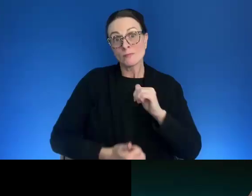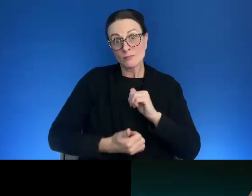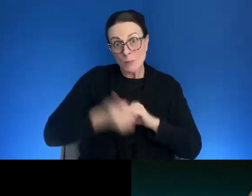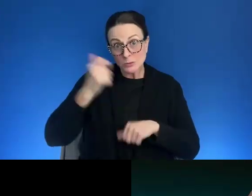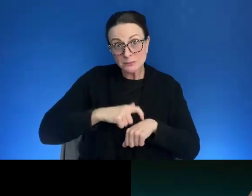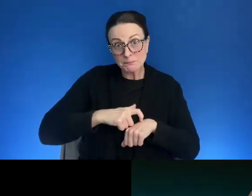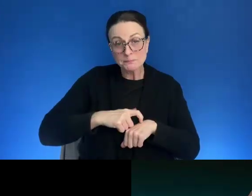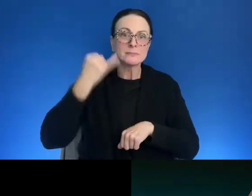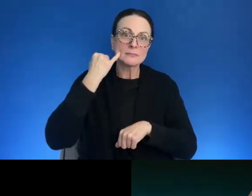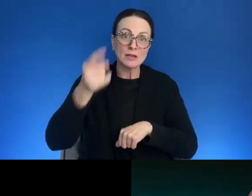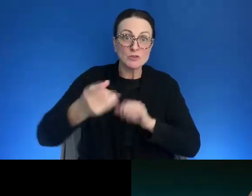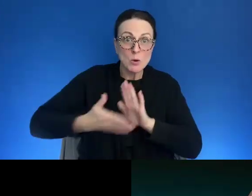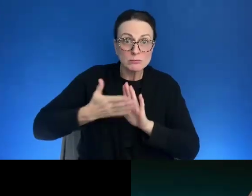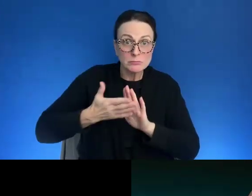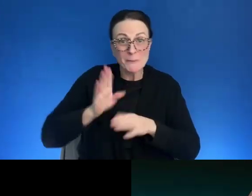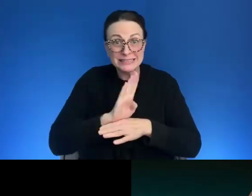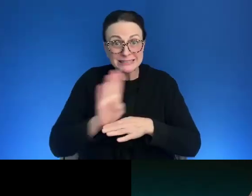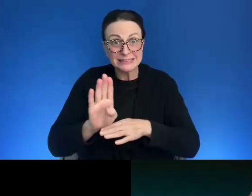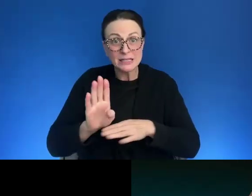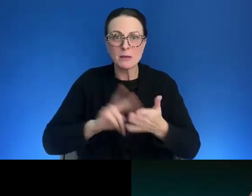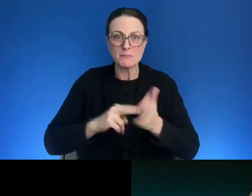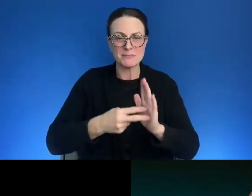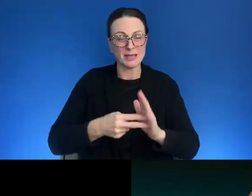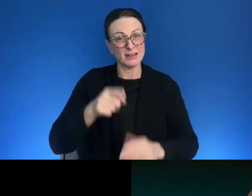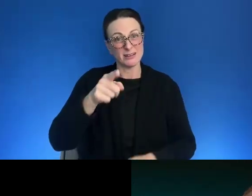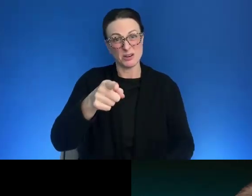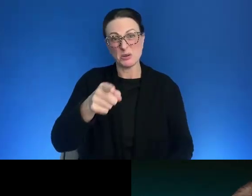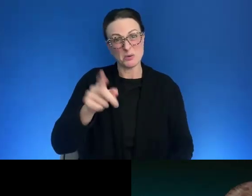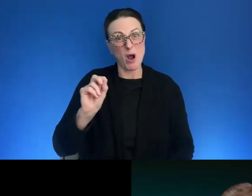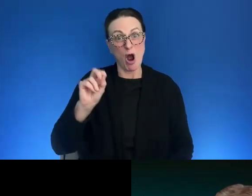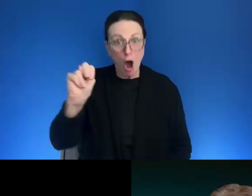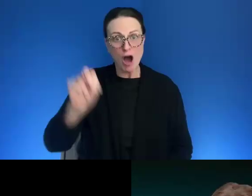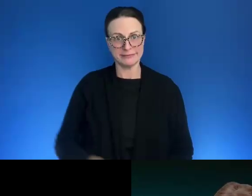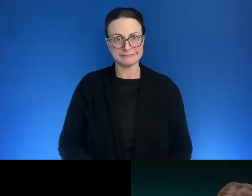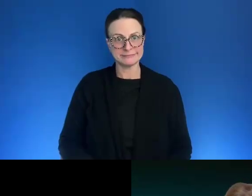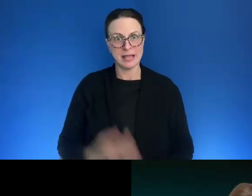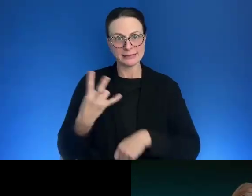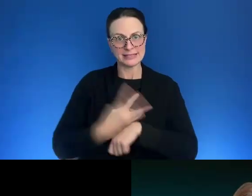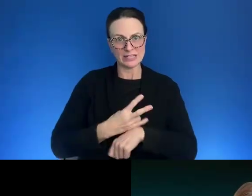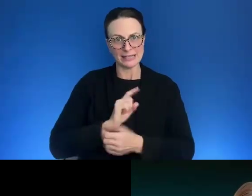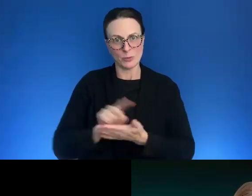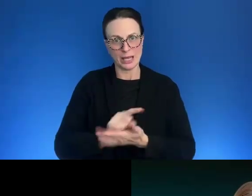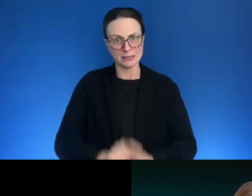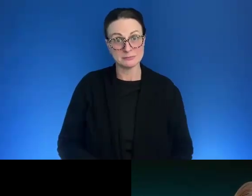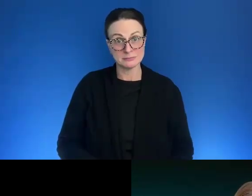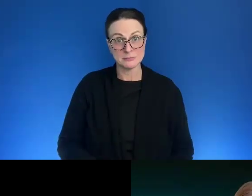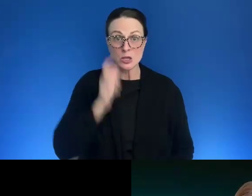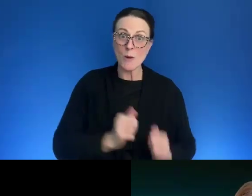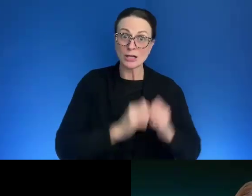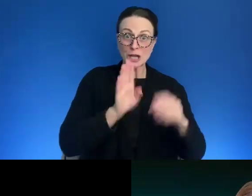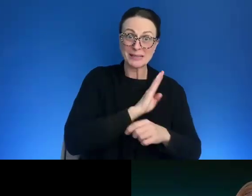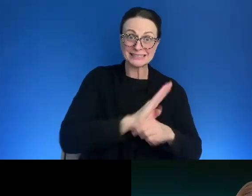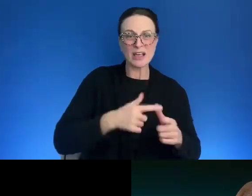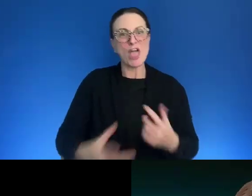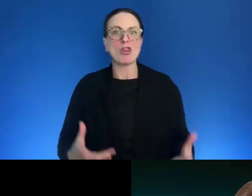generally, if you're running a business, you are on 7 days a week. Don't think that you're going to start a business